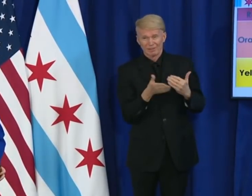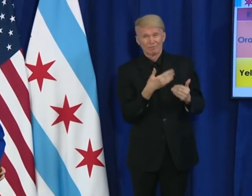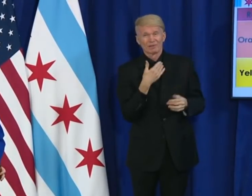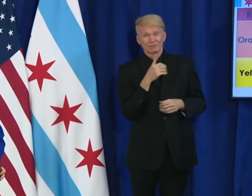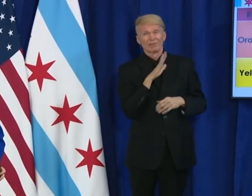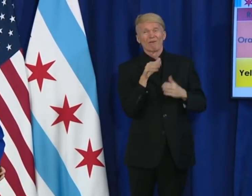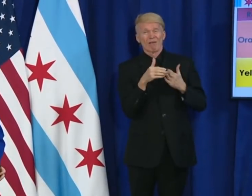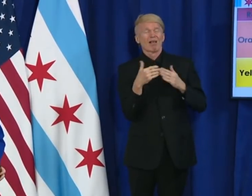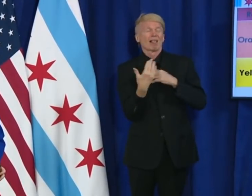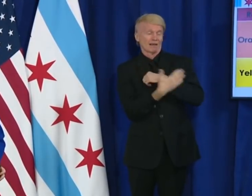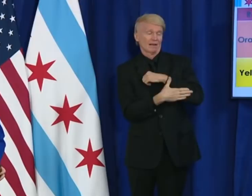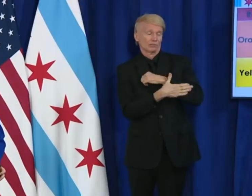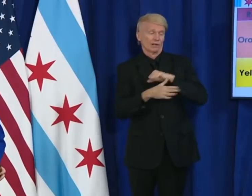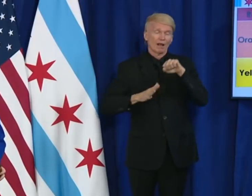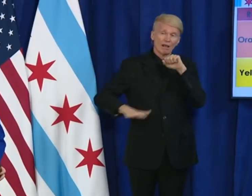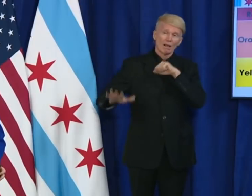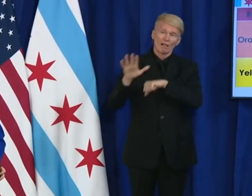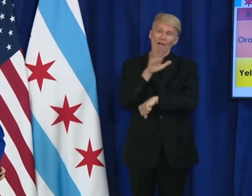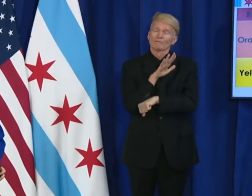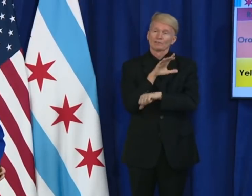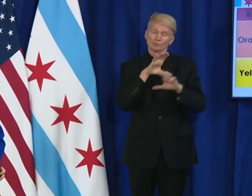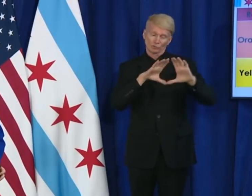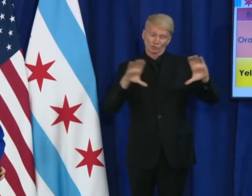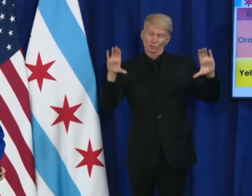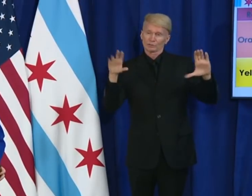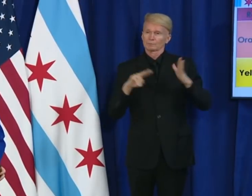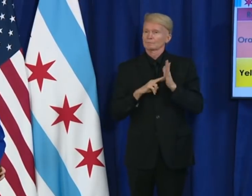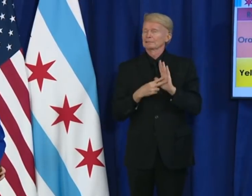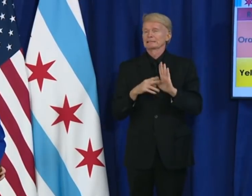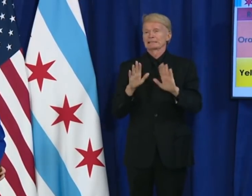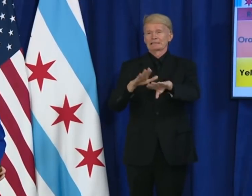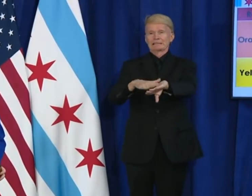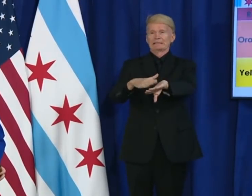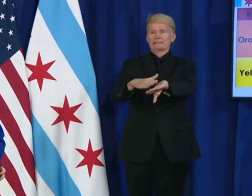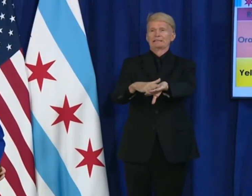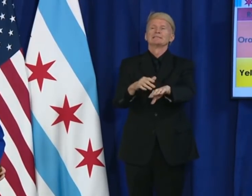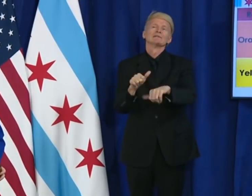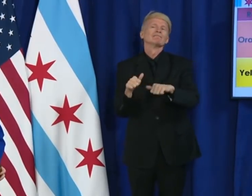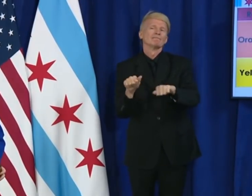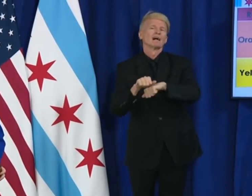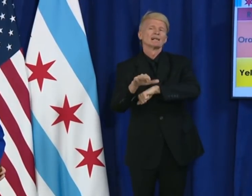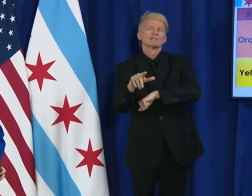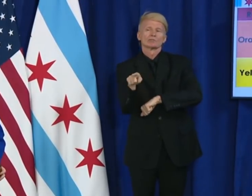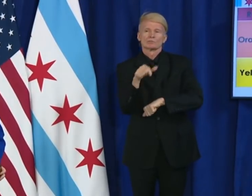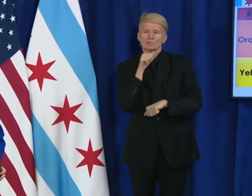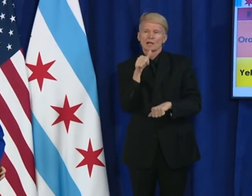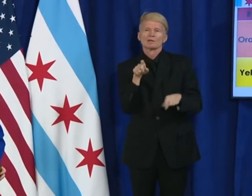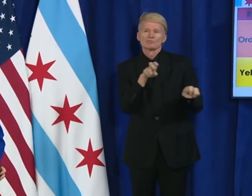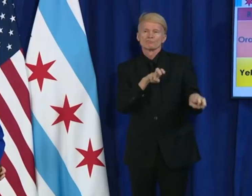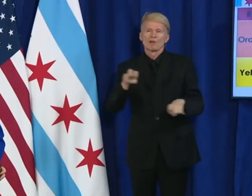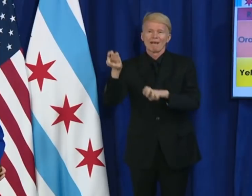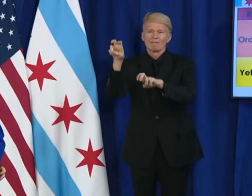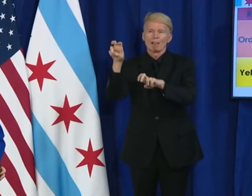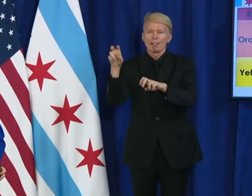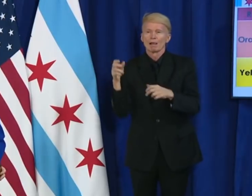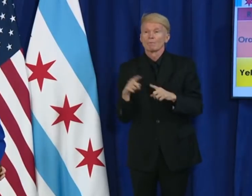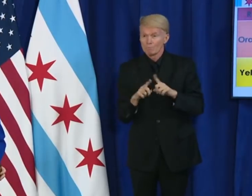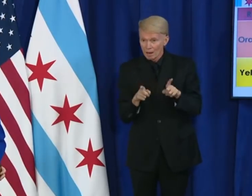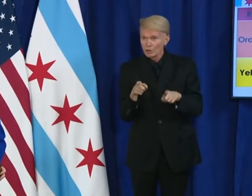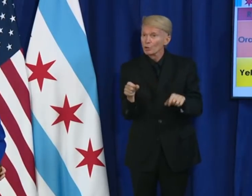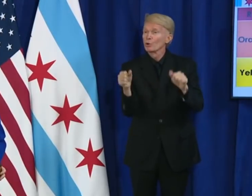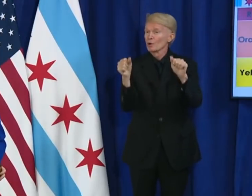country, also the advisory is to avoid travel, but for these states, you can either do